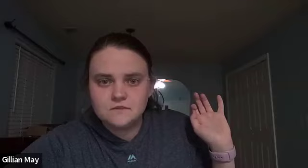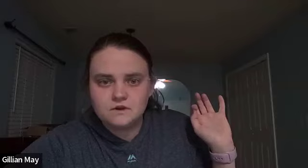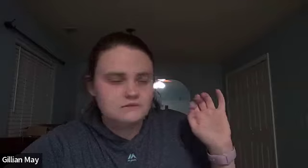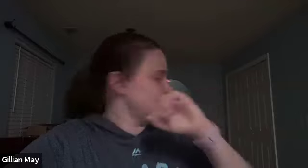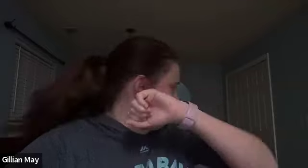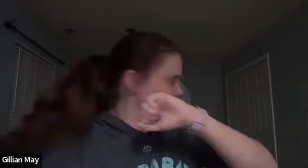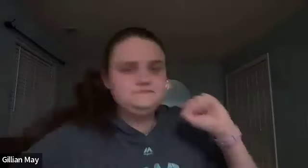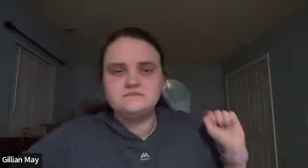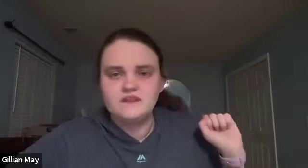Okay.